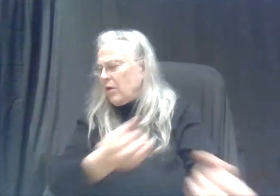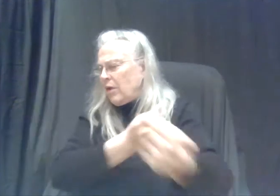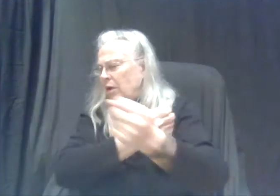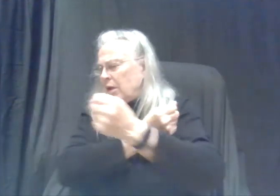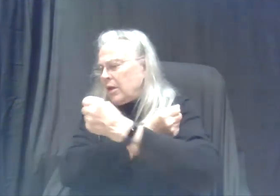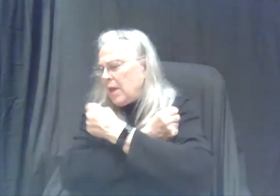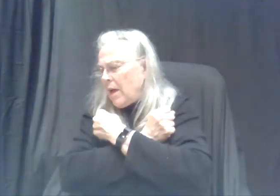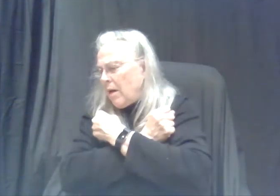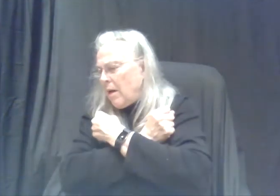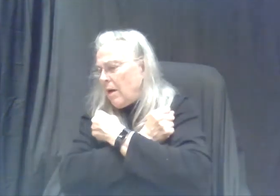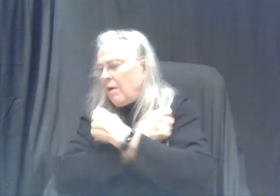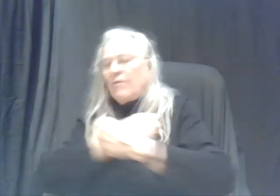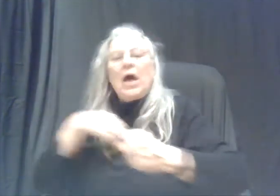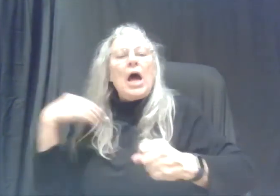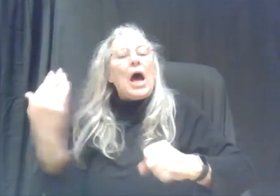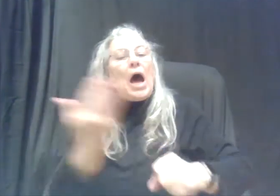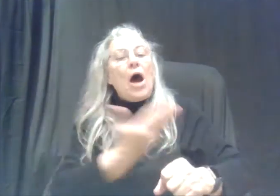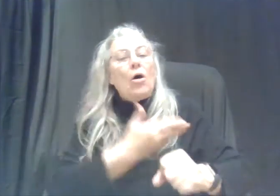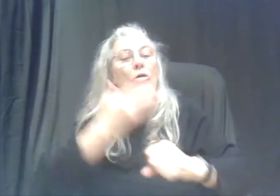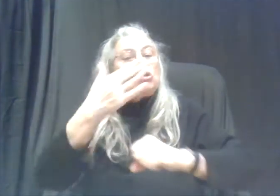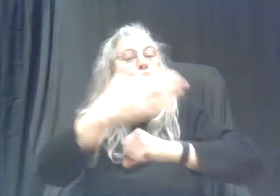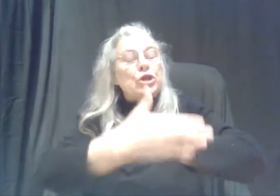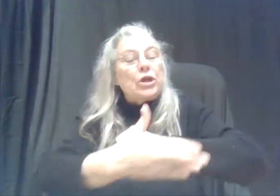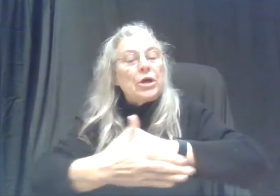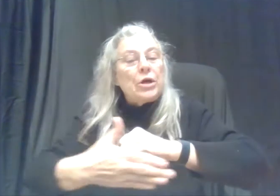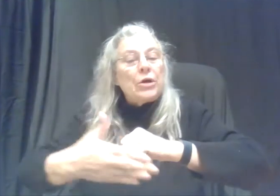wonderful love. Our shield and